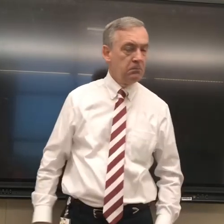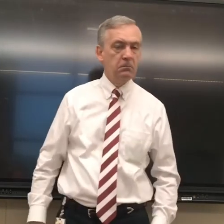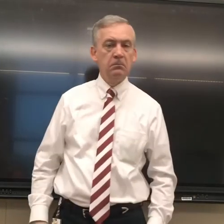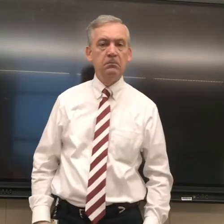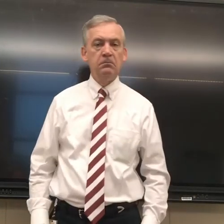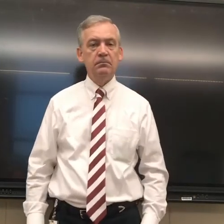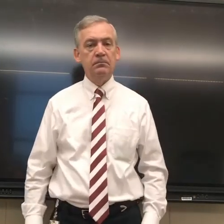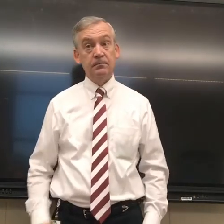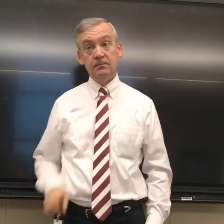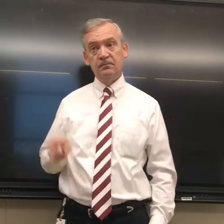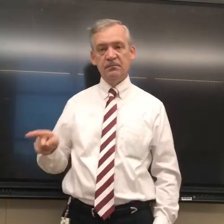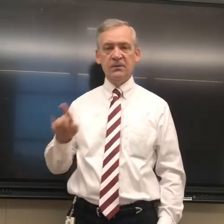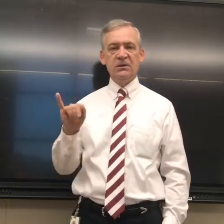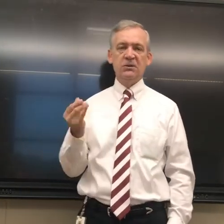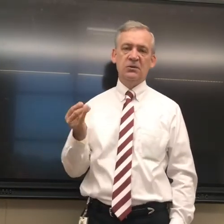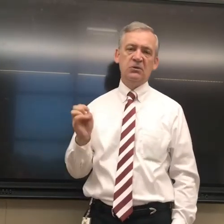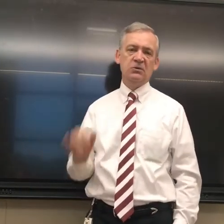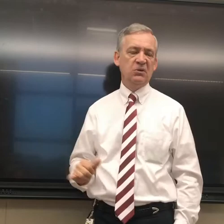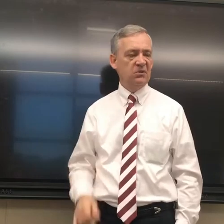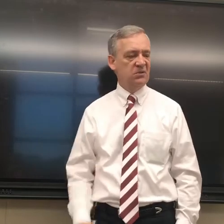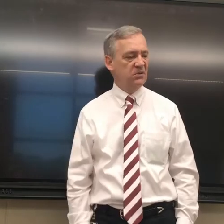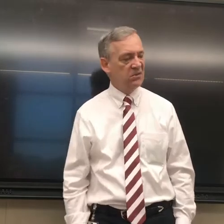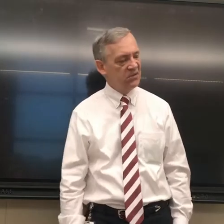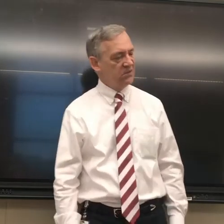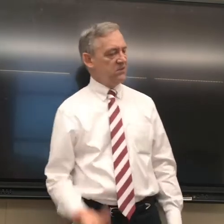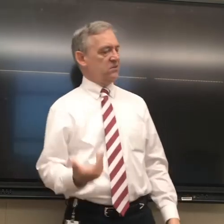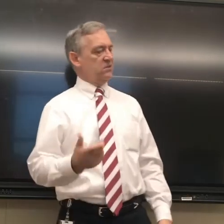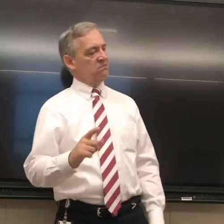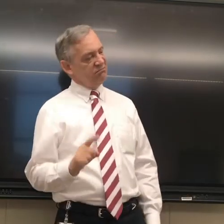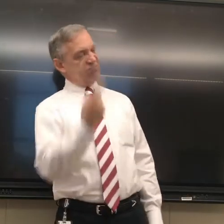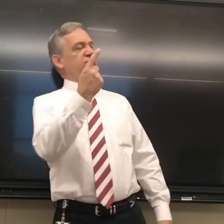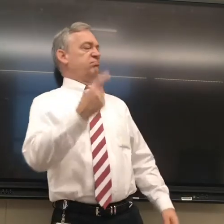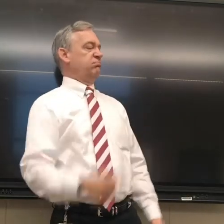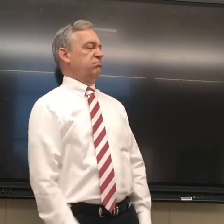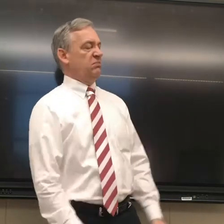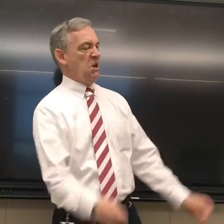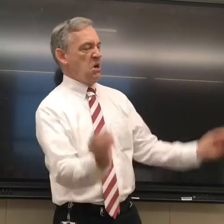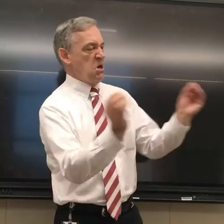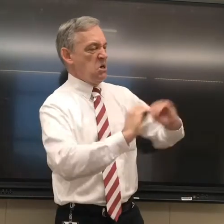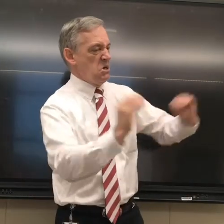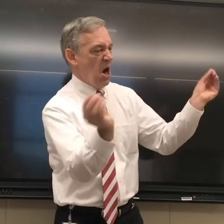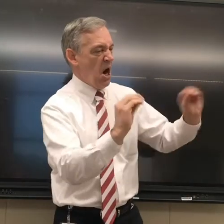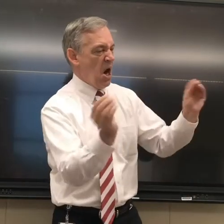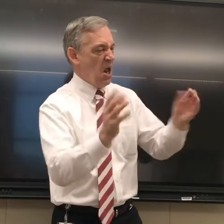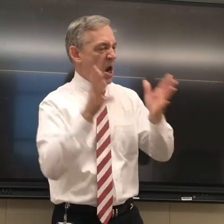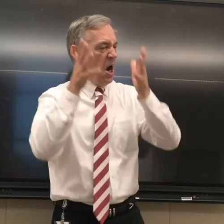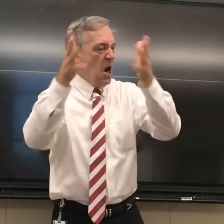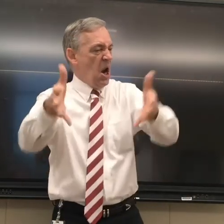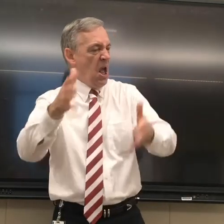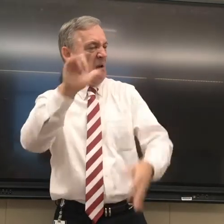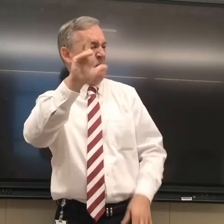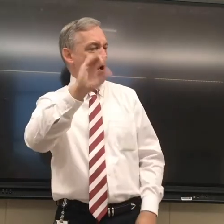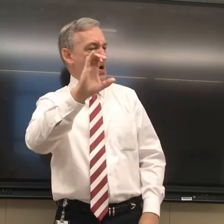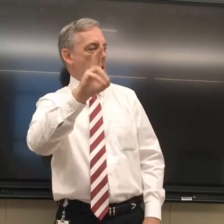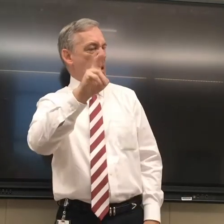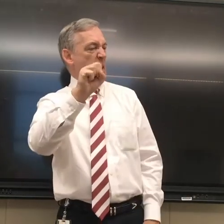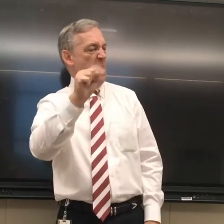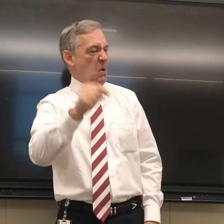Joey was scornful. Ain't no more locusts there. Y'all got 'em all while they was still green.